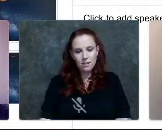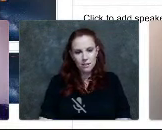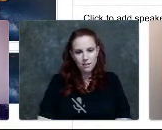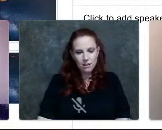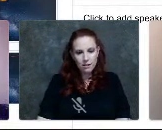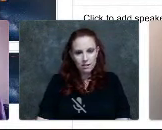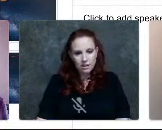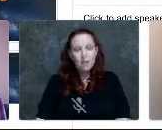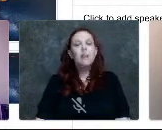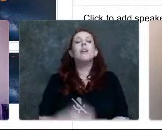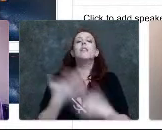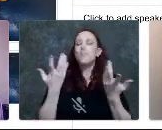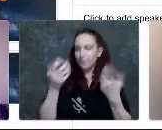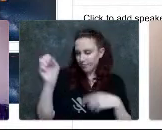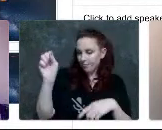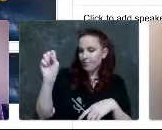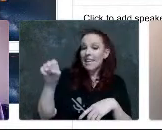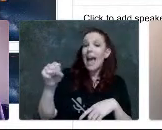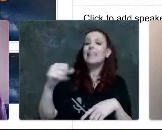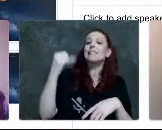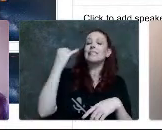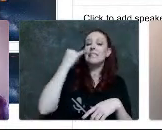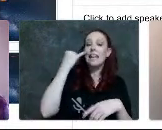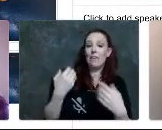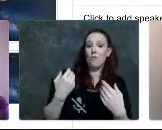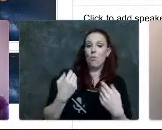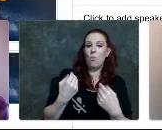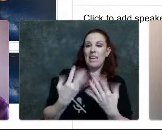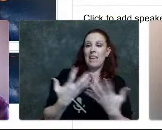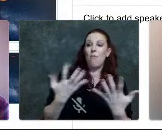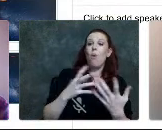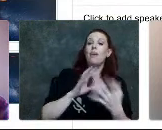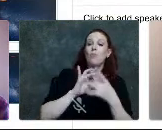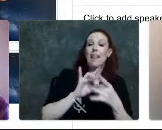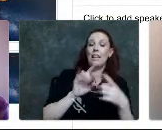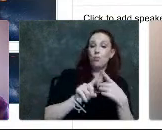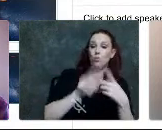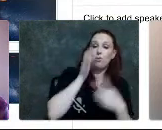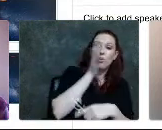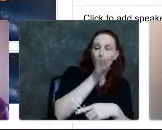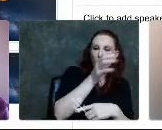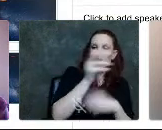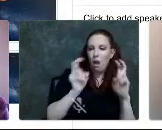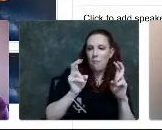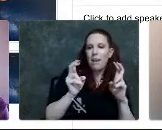Yes, let me give the ones that are relevant to what we've covered so far, and if they're about a future topic, I'll save it till we get there.